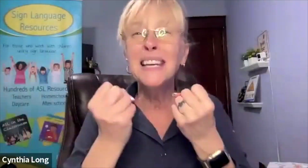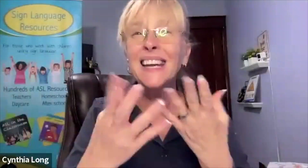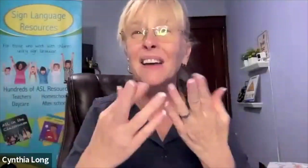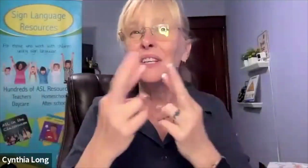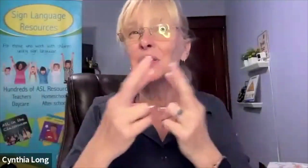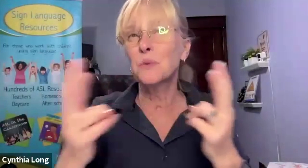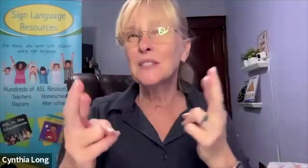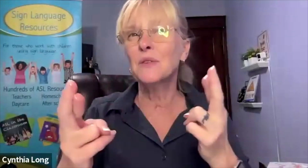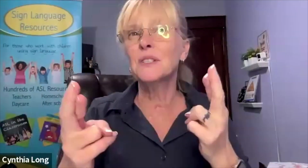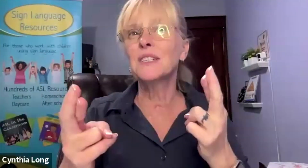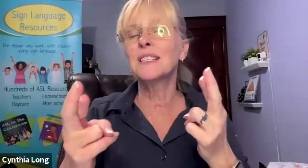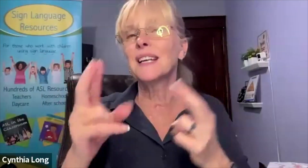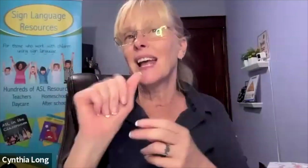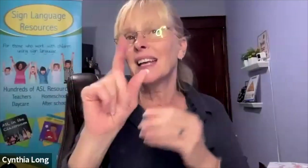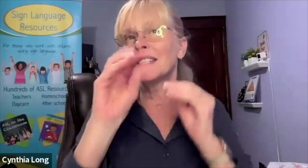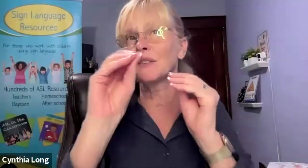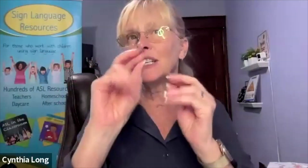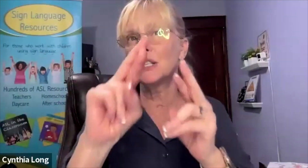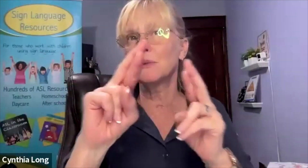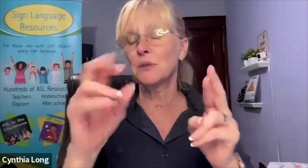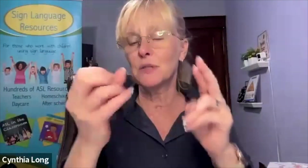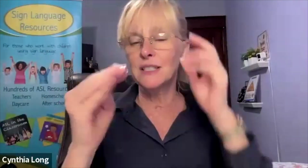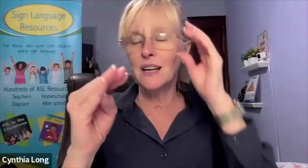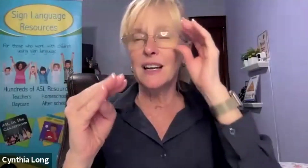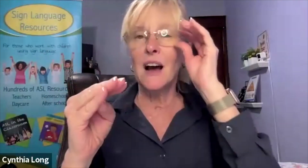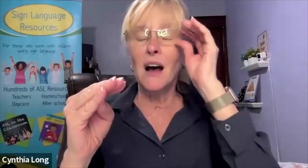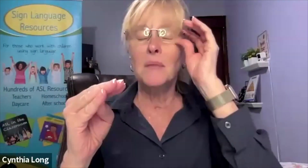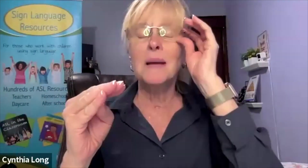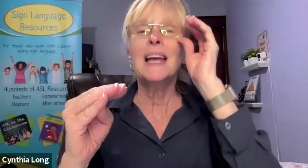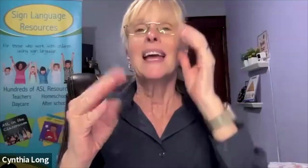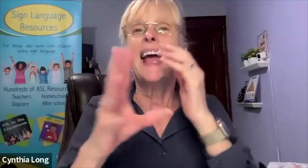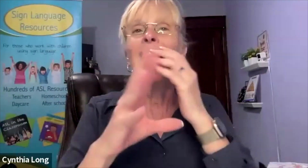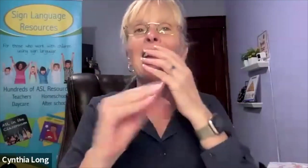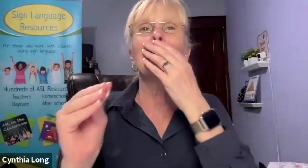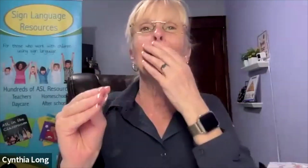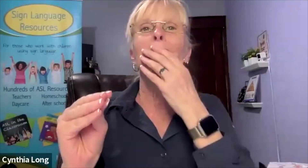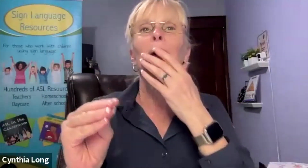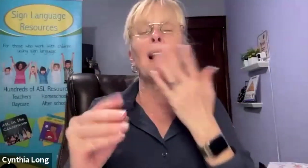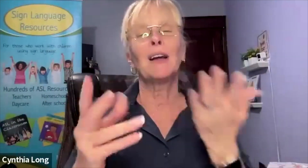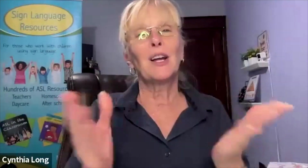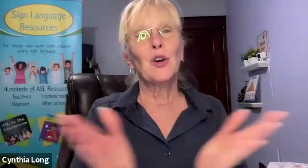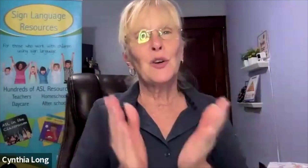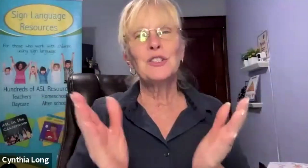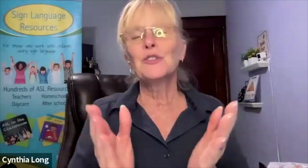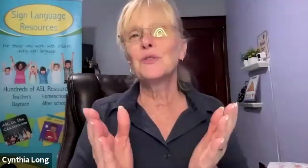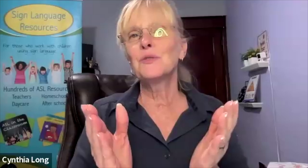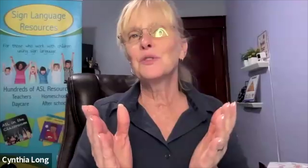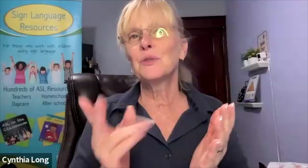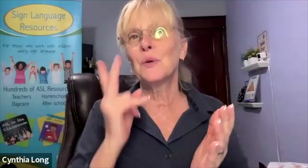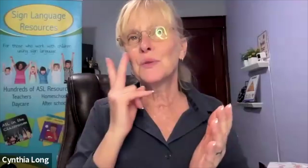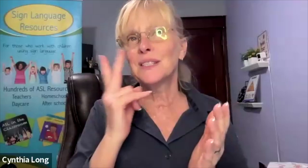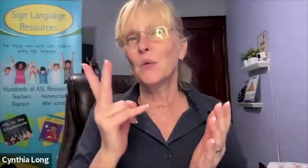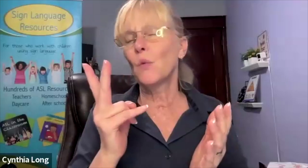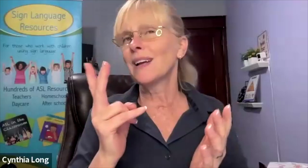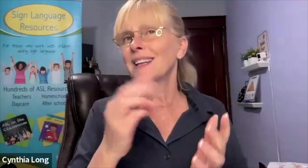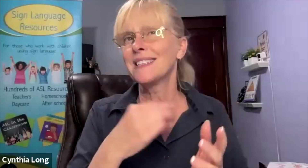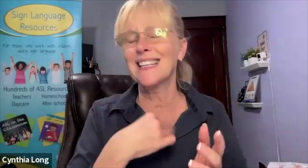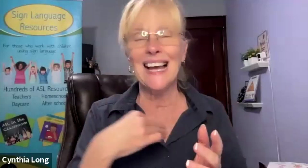many of these resources at ASLTeachingResources.com. And I encourage you to go see what is it like